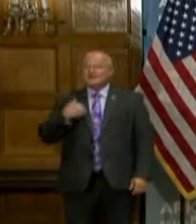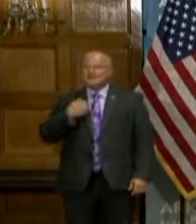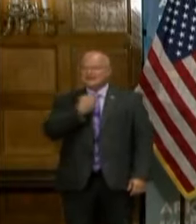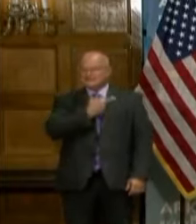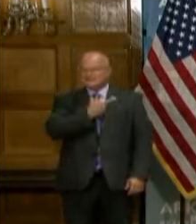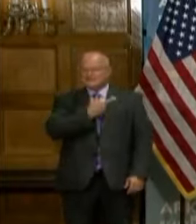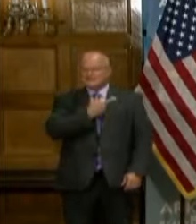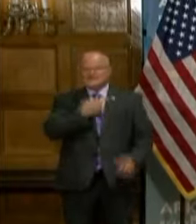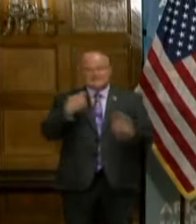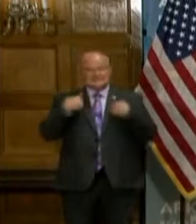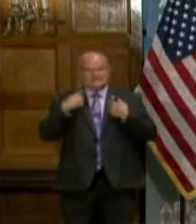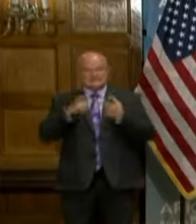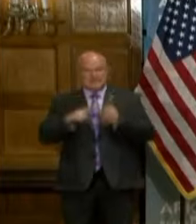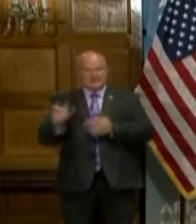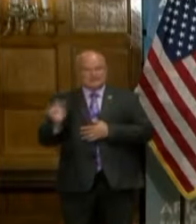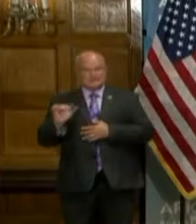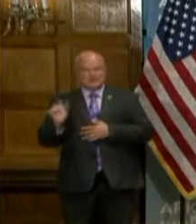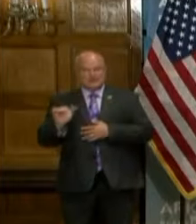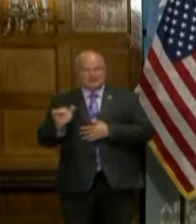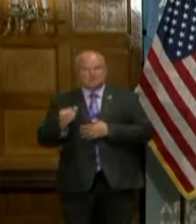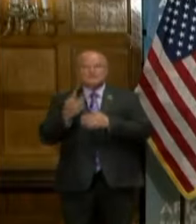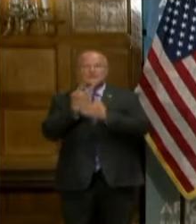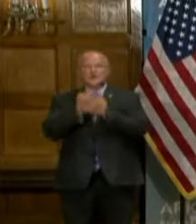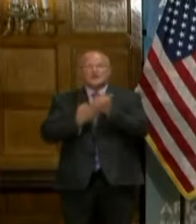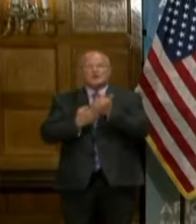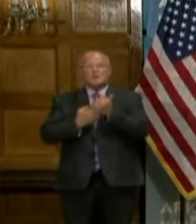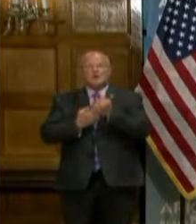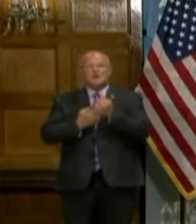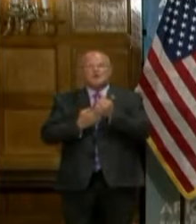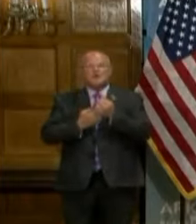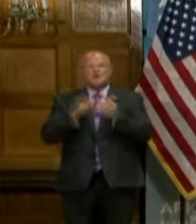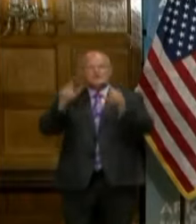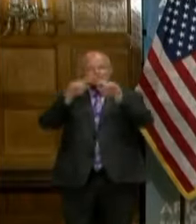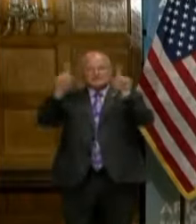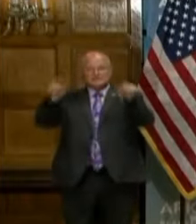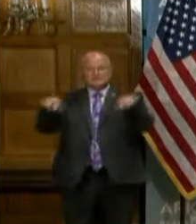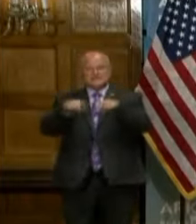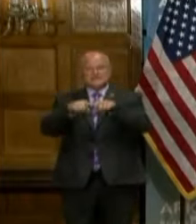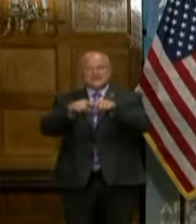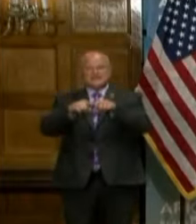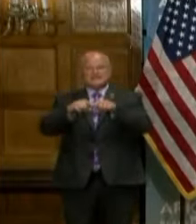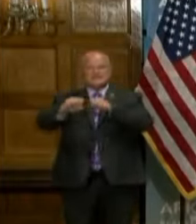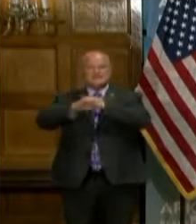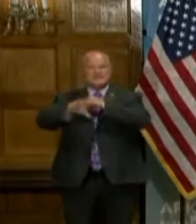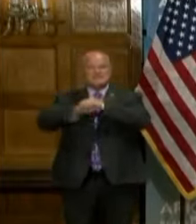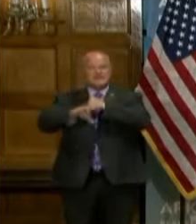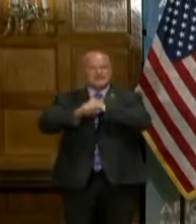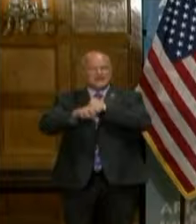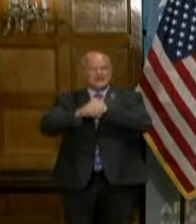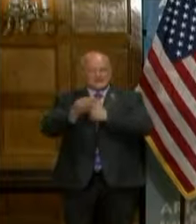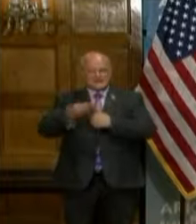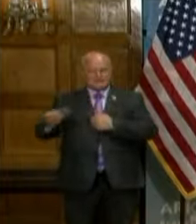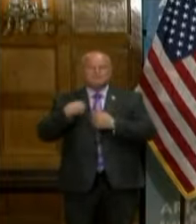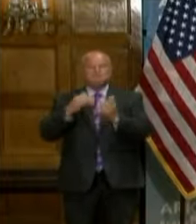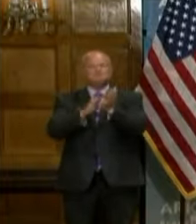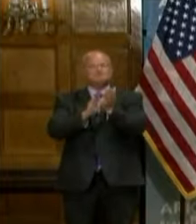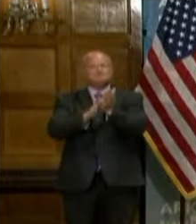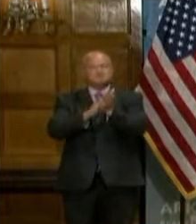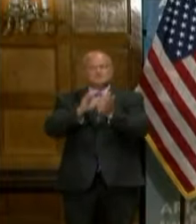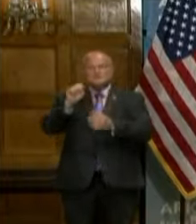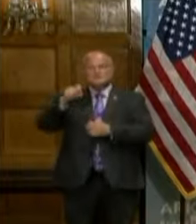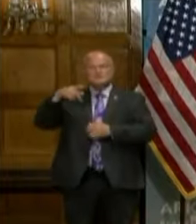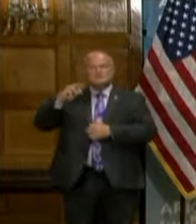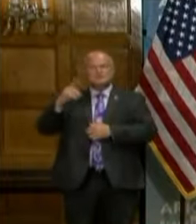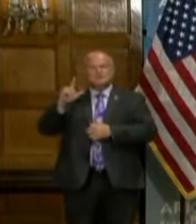have that in Spanish as well, both of their signs and promotion materials. So I want to applaud the